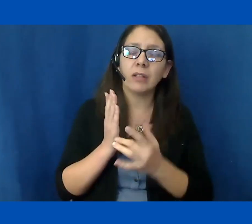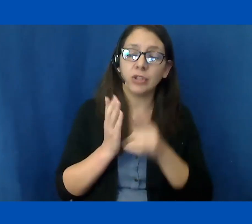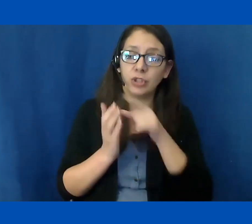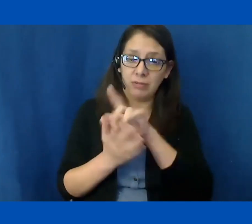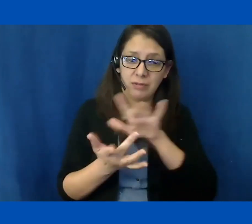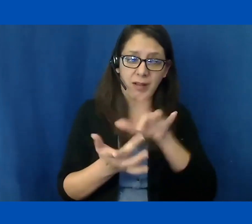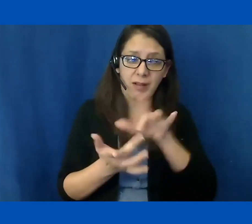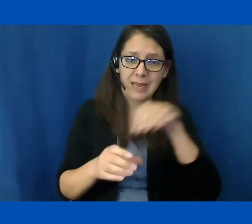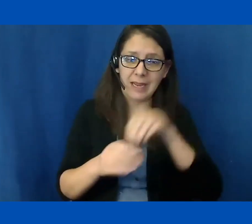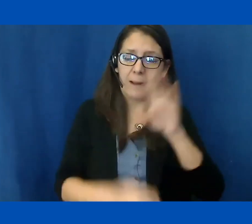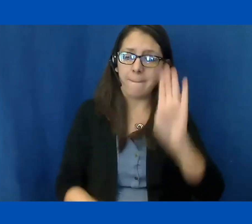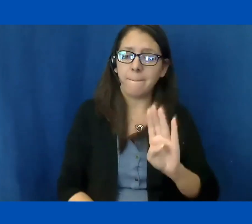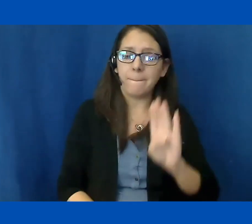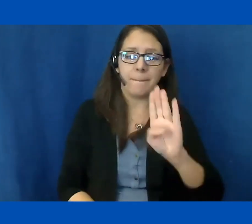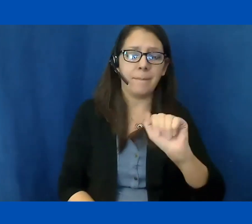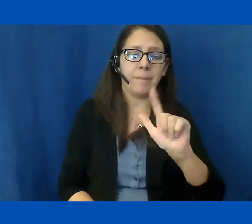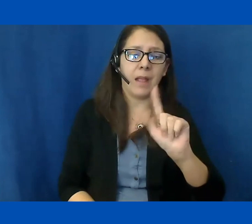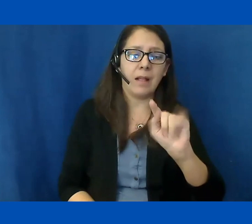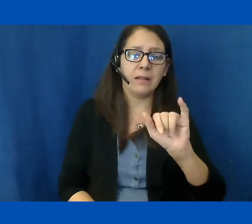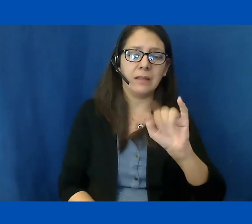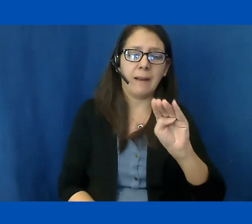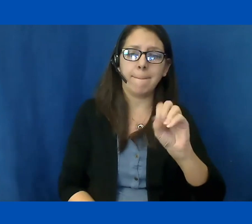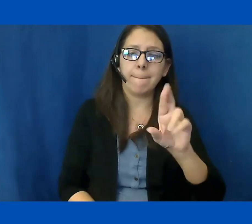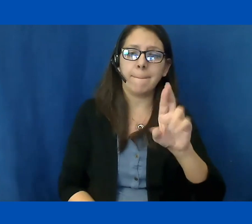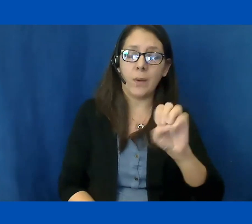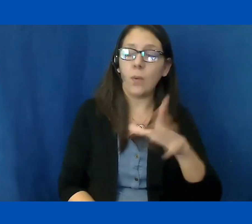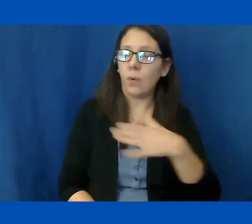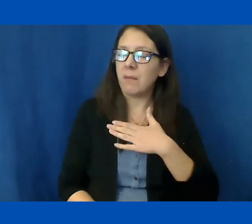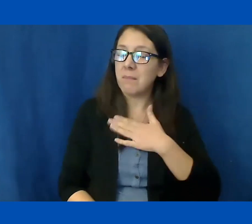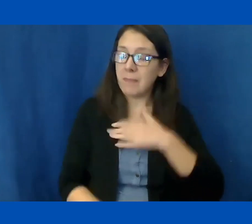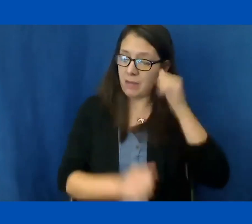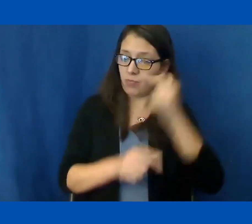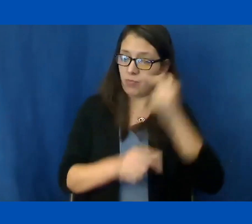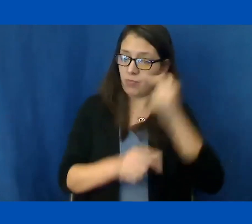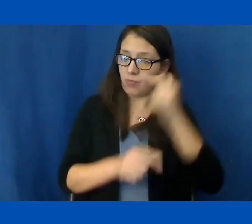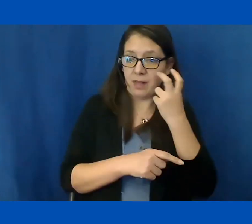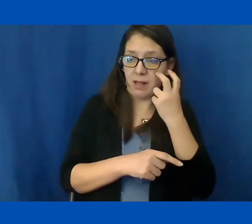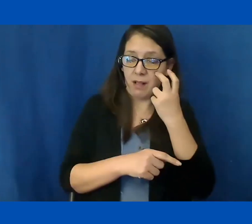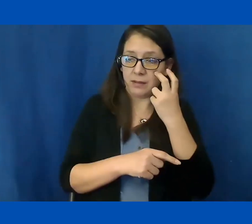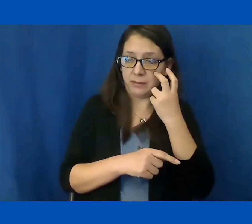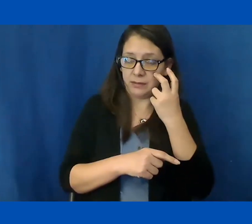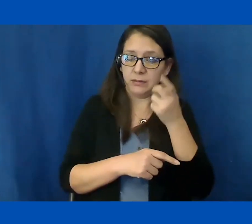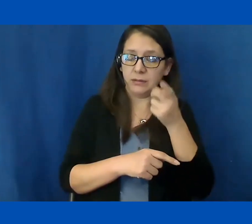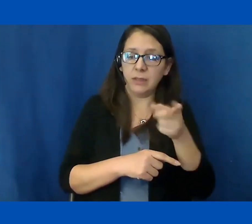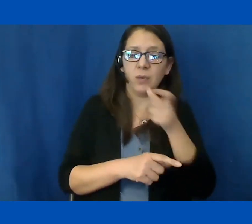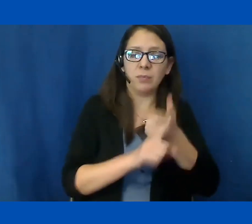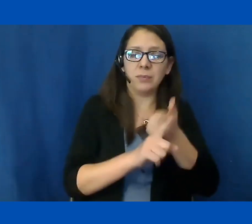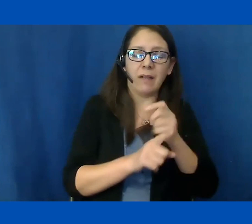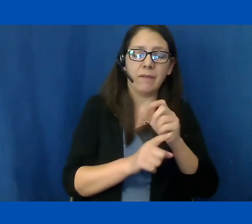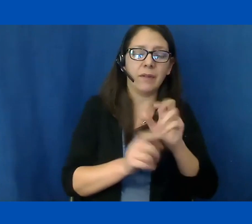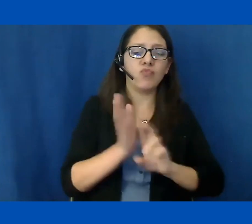Because I have a brother who's blind, who was a rocket scientist who, he went blind after from